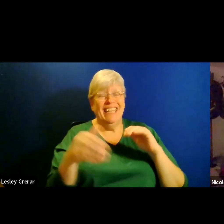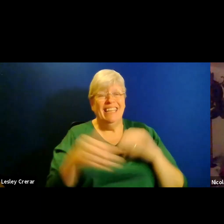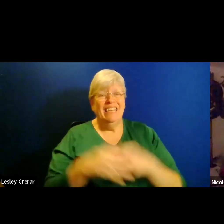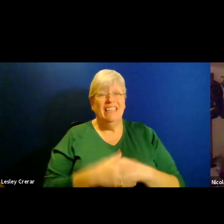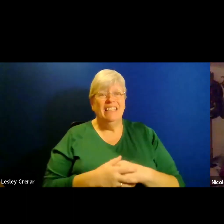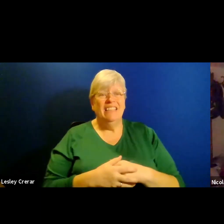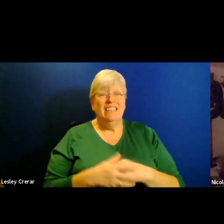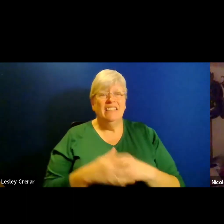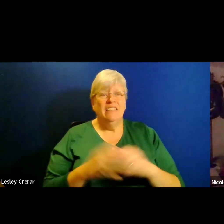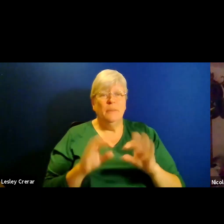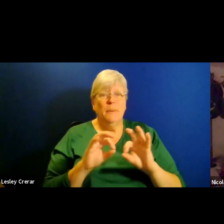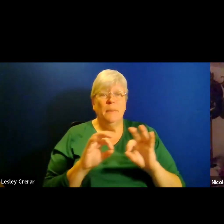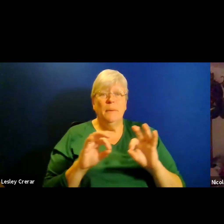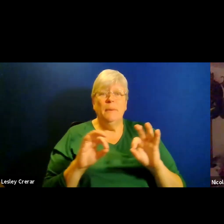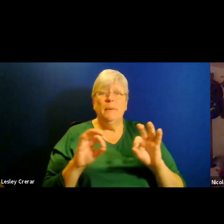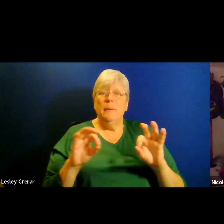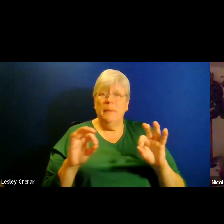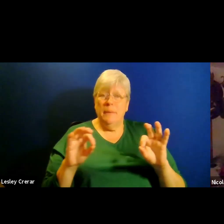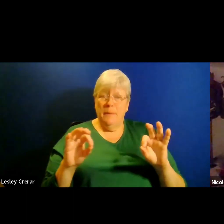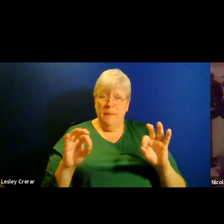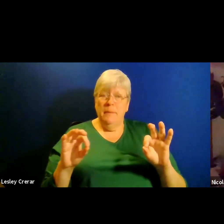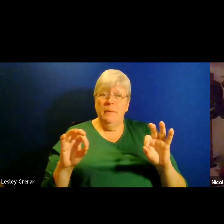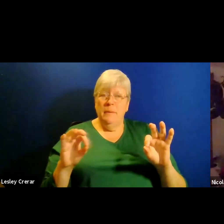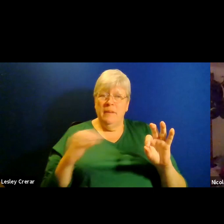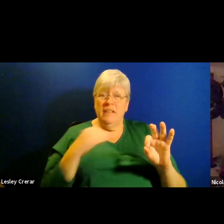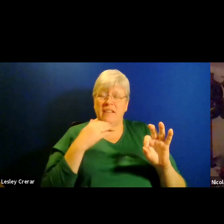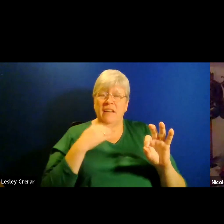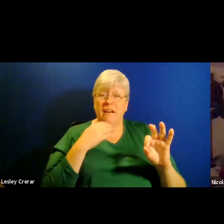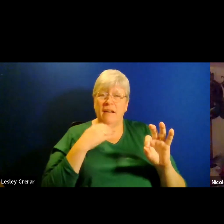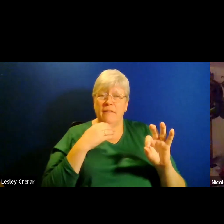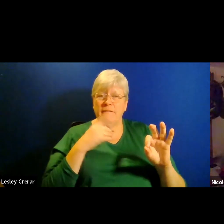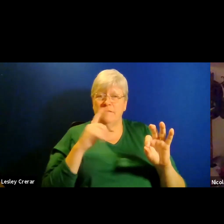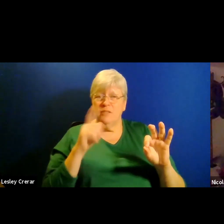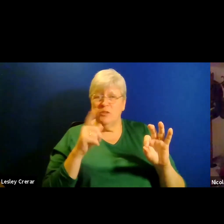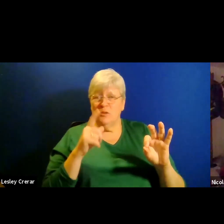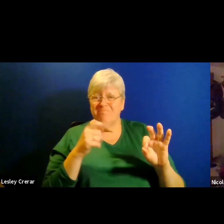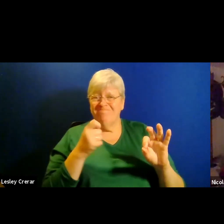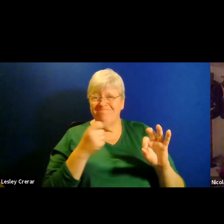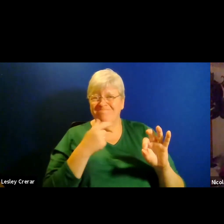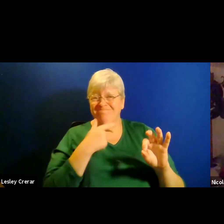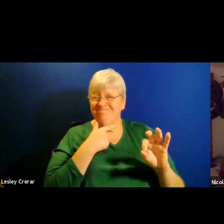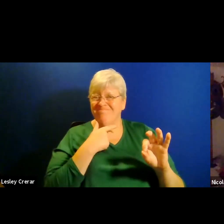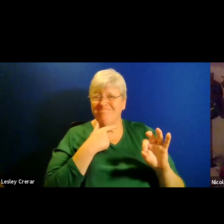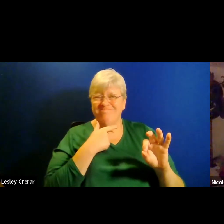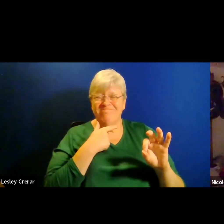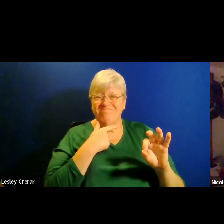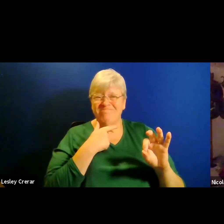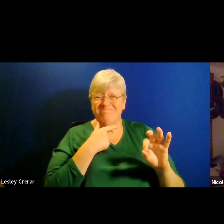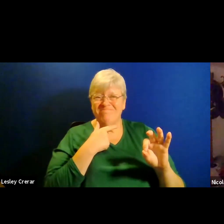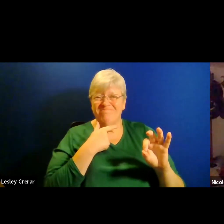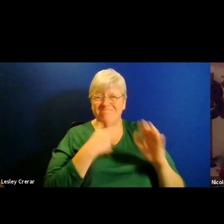It's a thin line, thin enough to raise an ironic smile. Hoisted